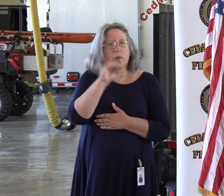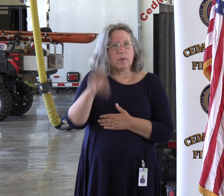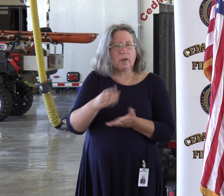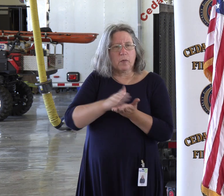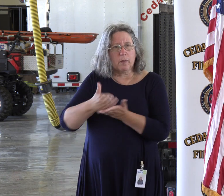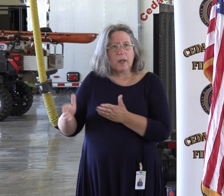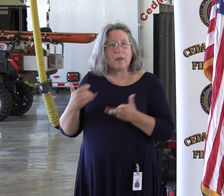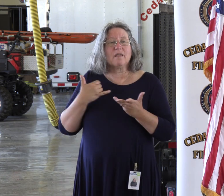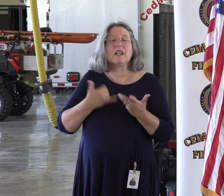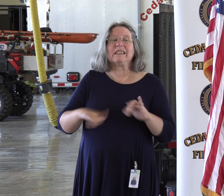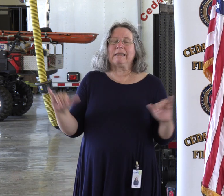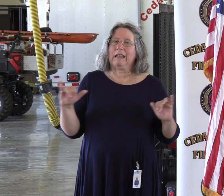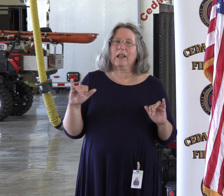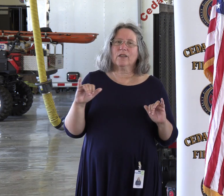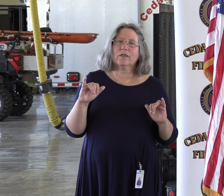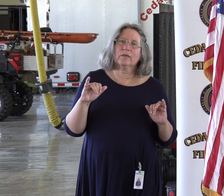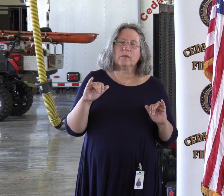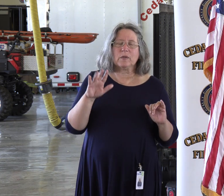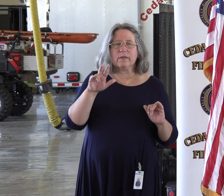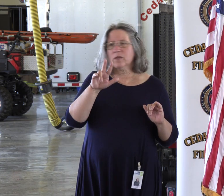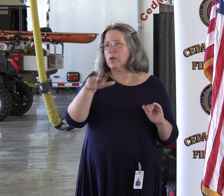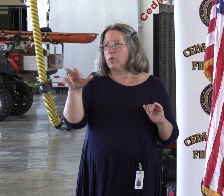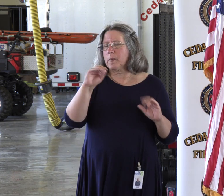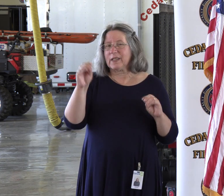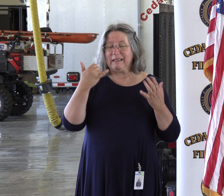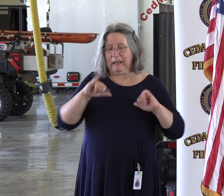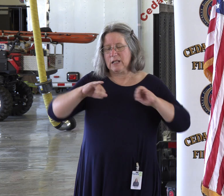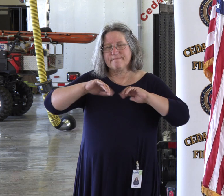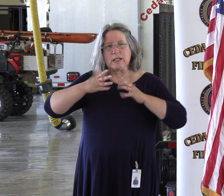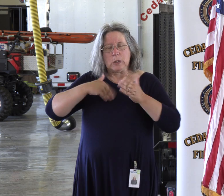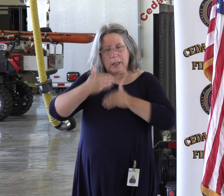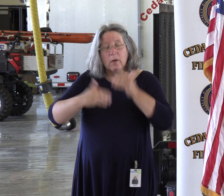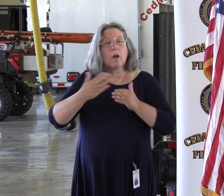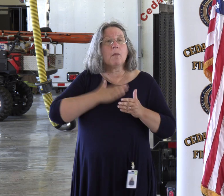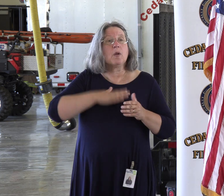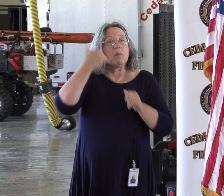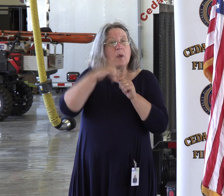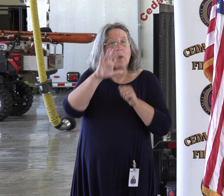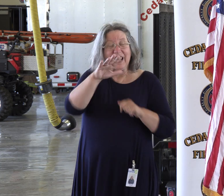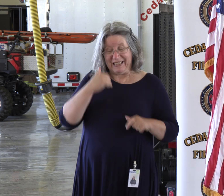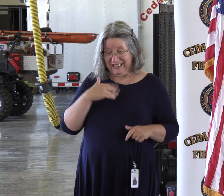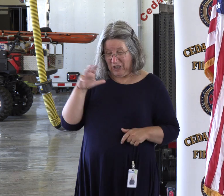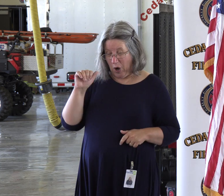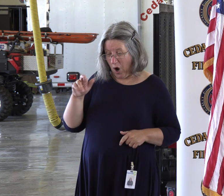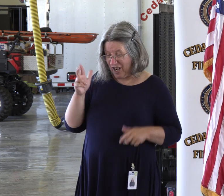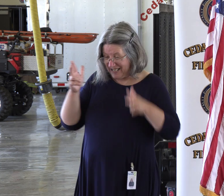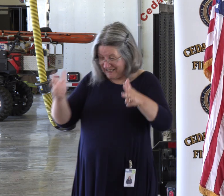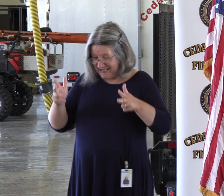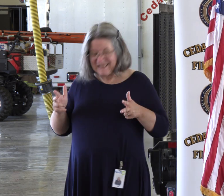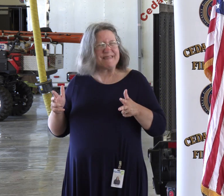these routes are still in progress. I want to remind residents, when possible, to please remove vehicles that are parked on the street to give